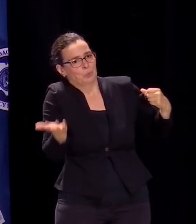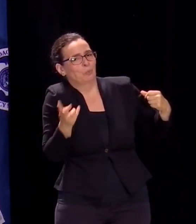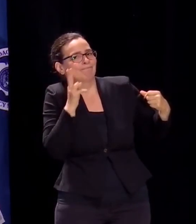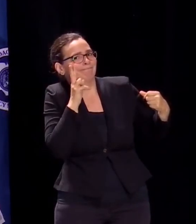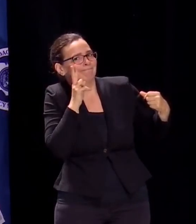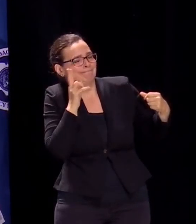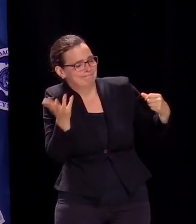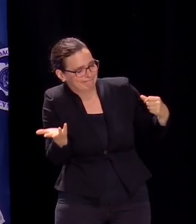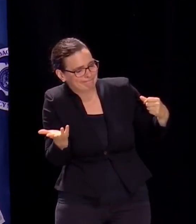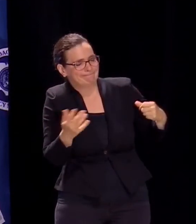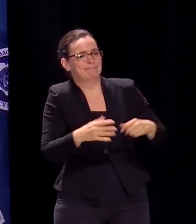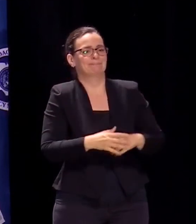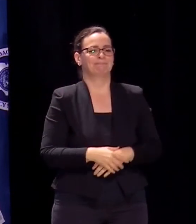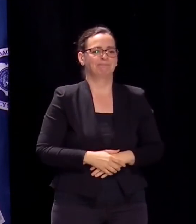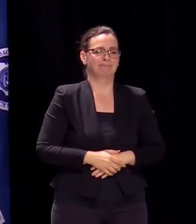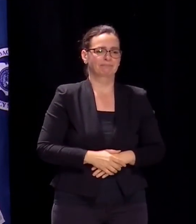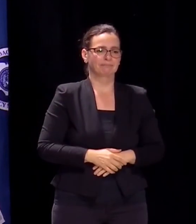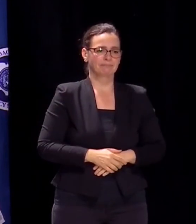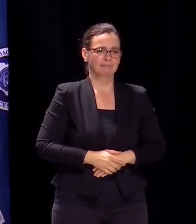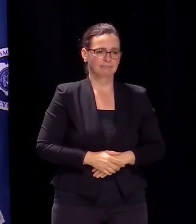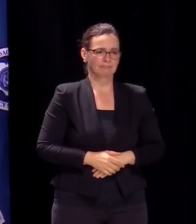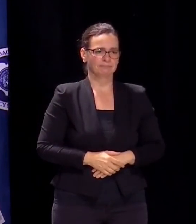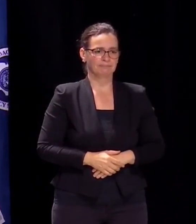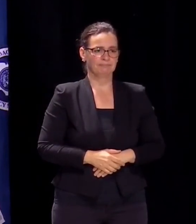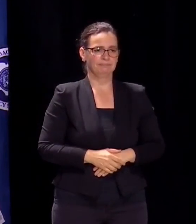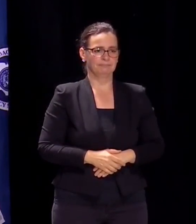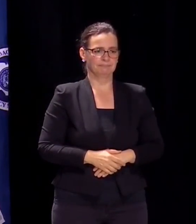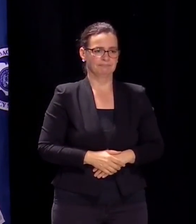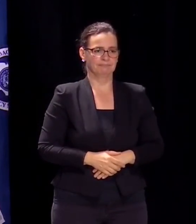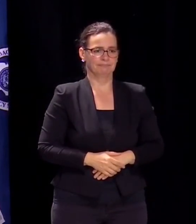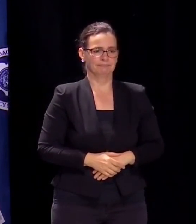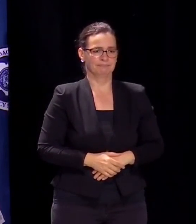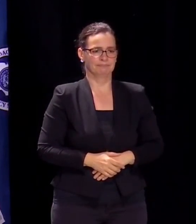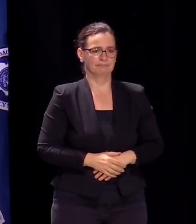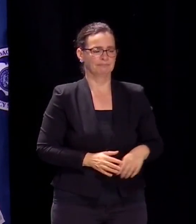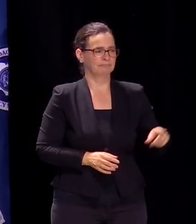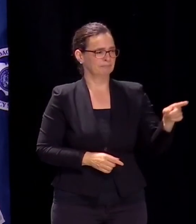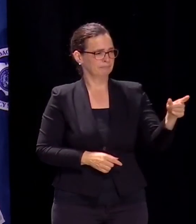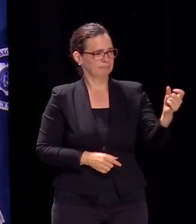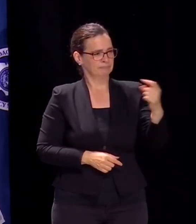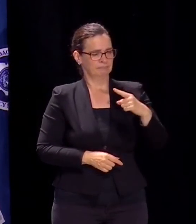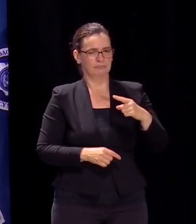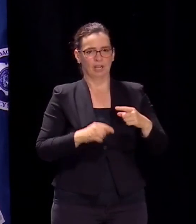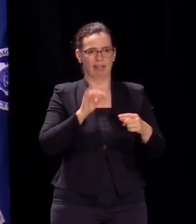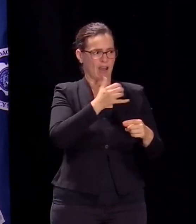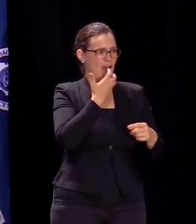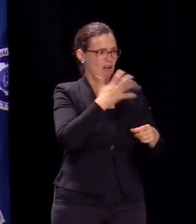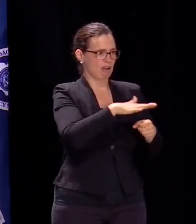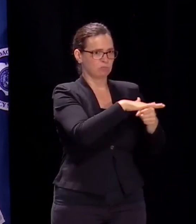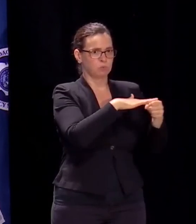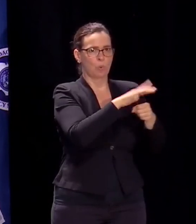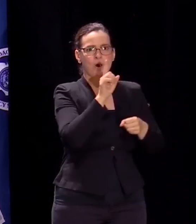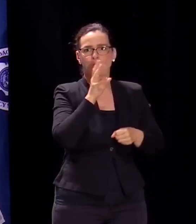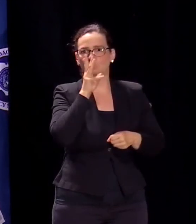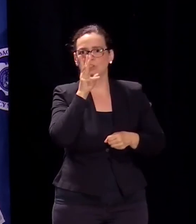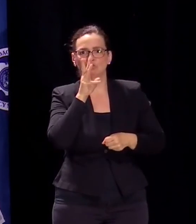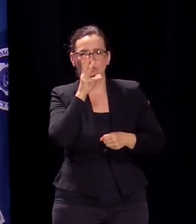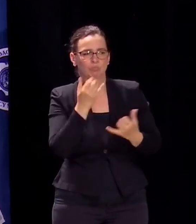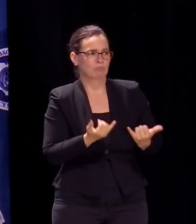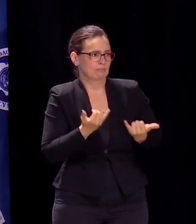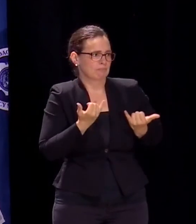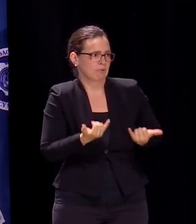about the hotspot that occurred in Westchester County because of that party. As you think about that example, how